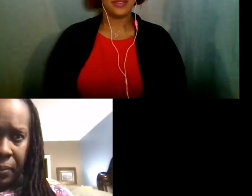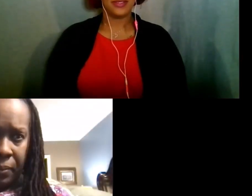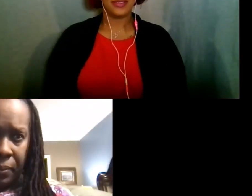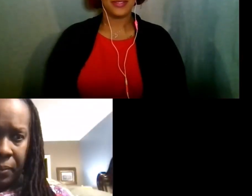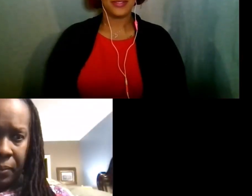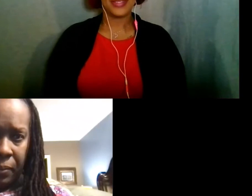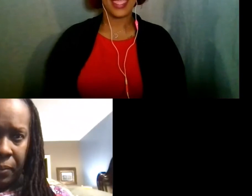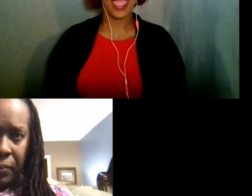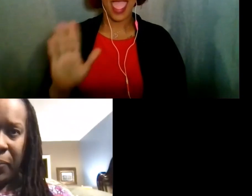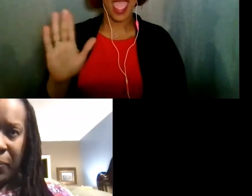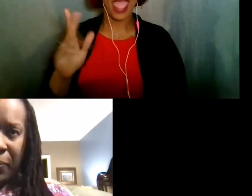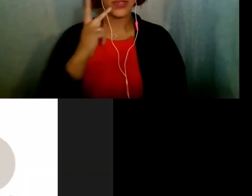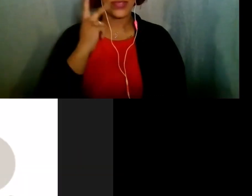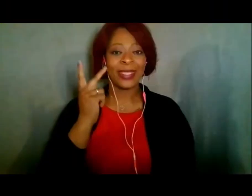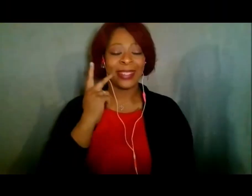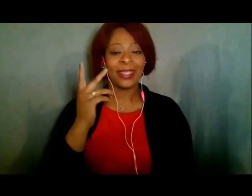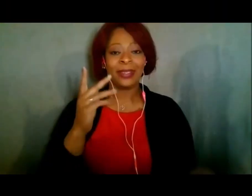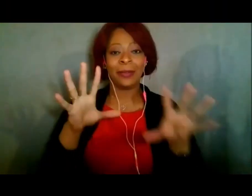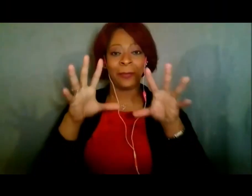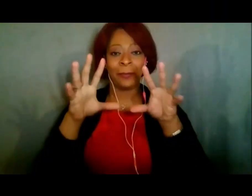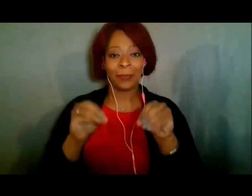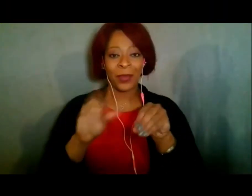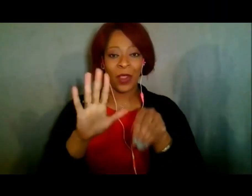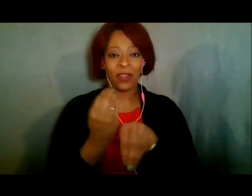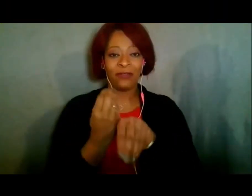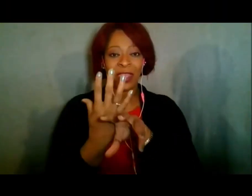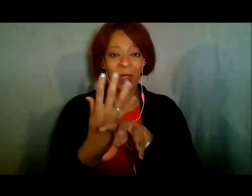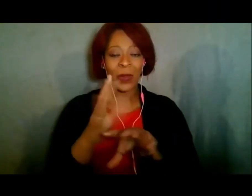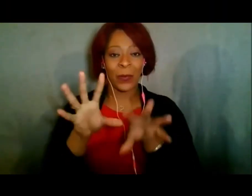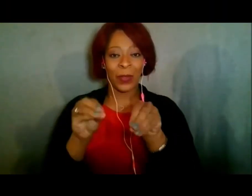Hey, Christy, we're going to stop your video.